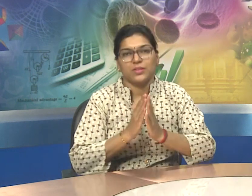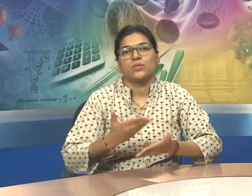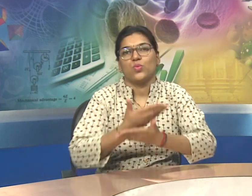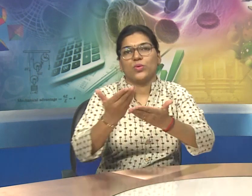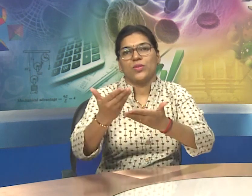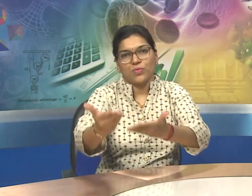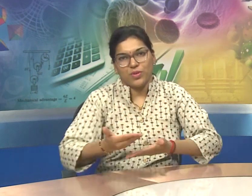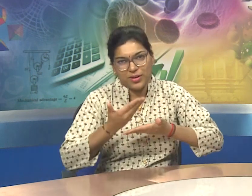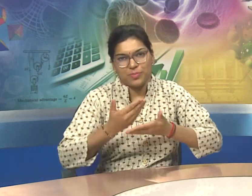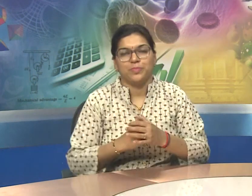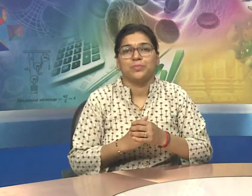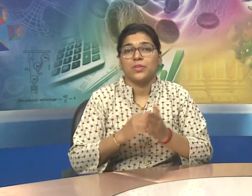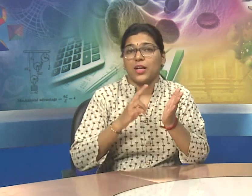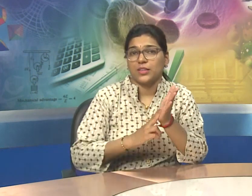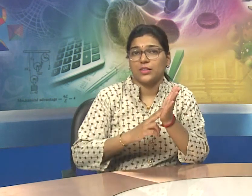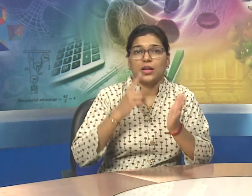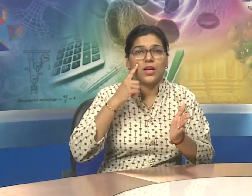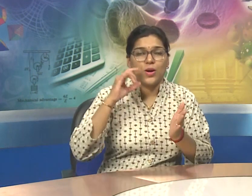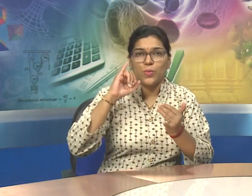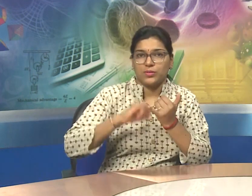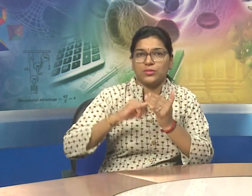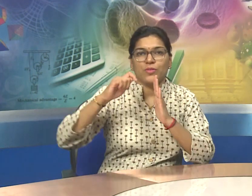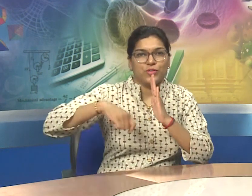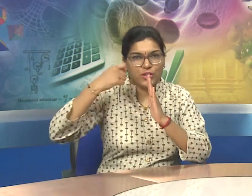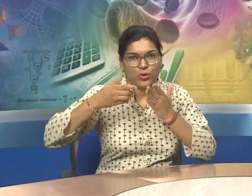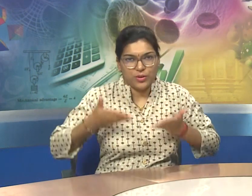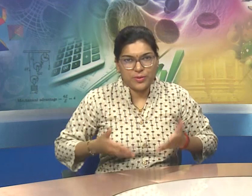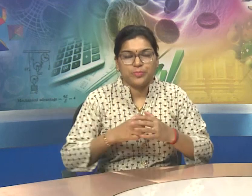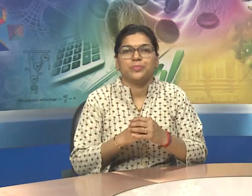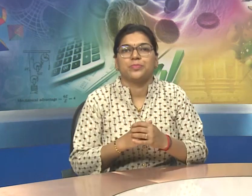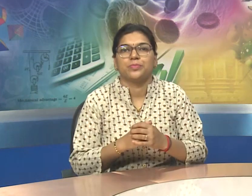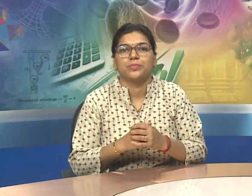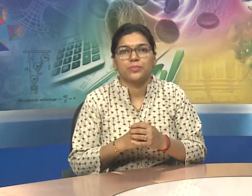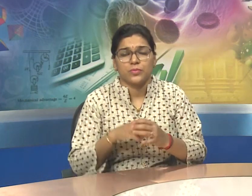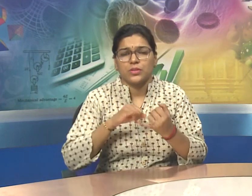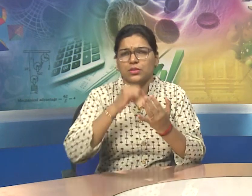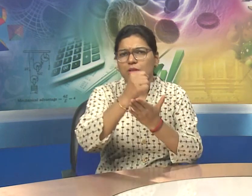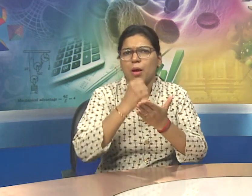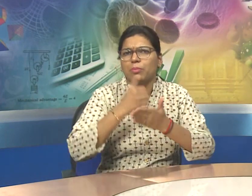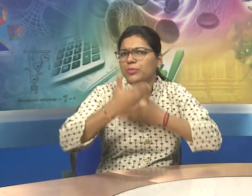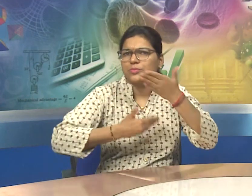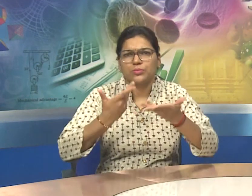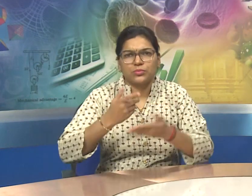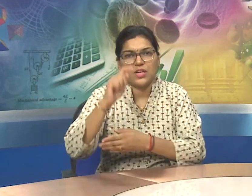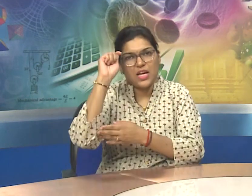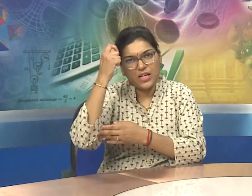Namaskar. Welcome you all in this educational video from National Institute of Open